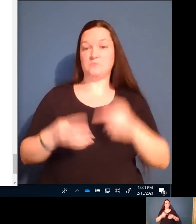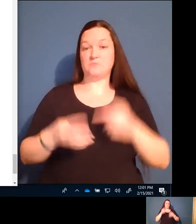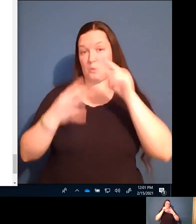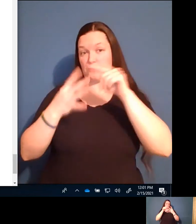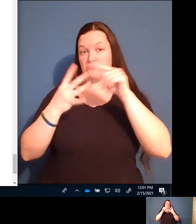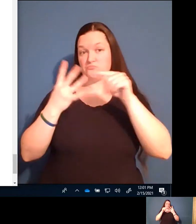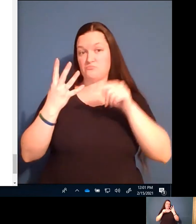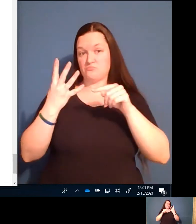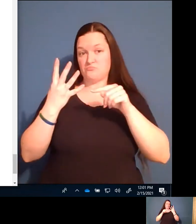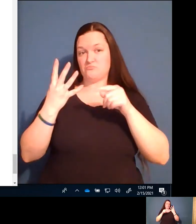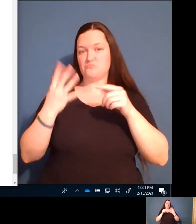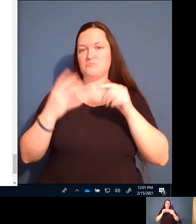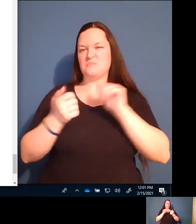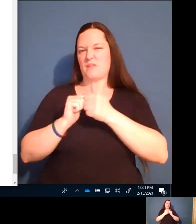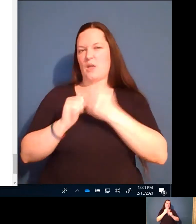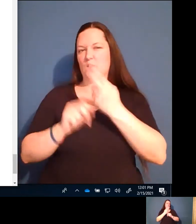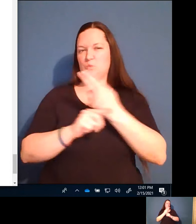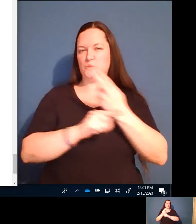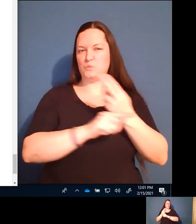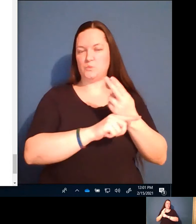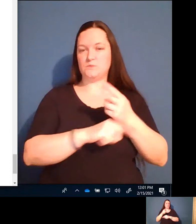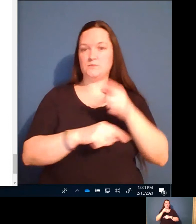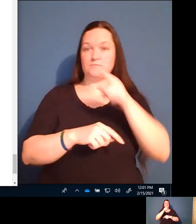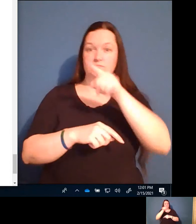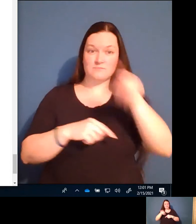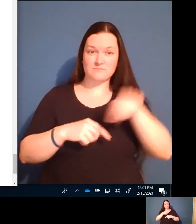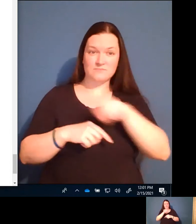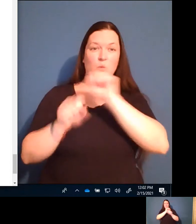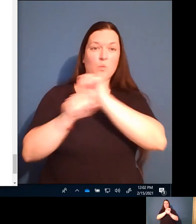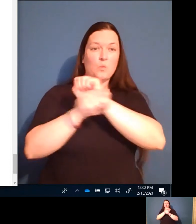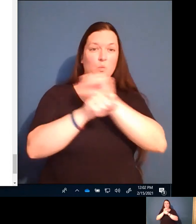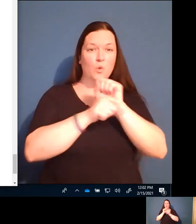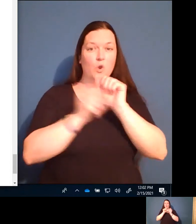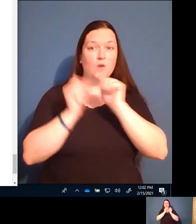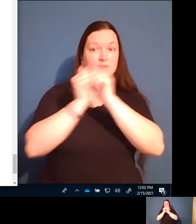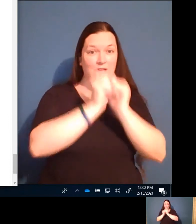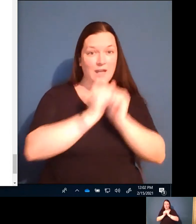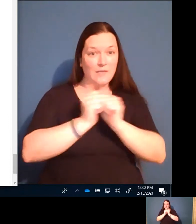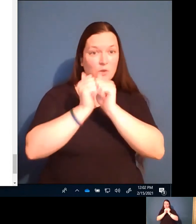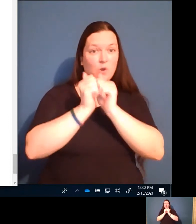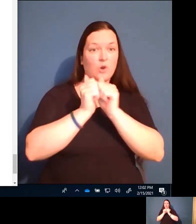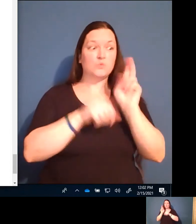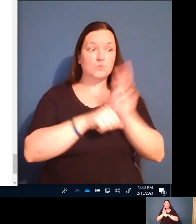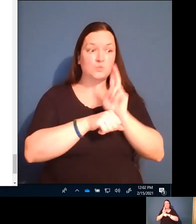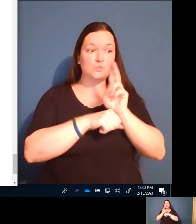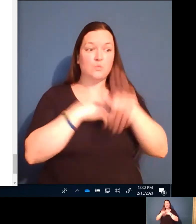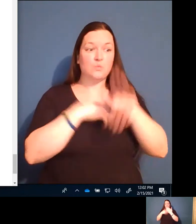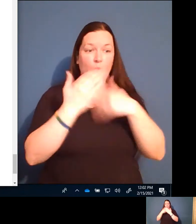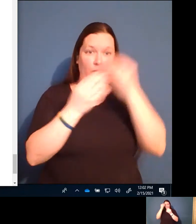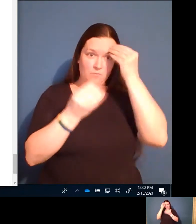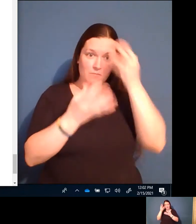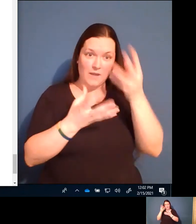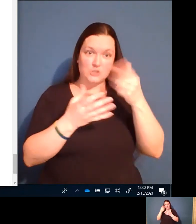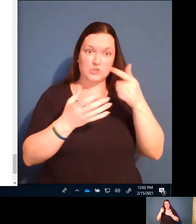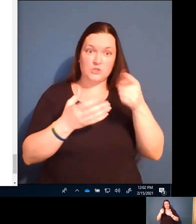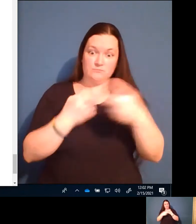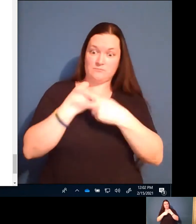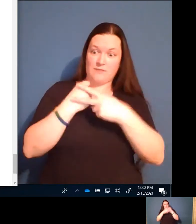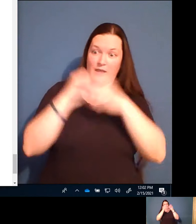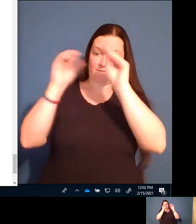any idea how they work together? It helps to remember that they all work with the same data, the data stored in your tables. Let's take a